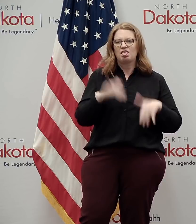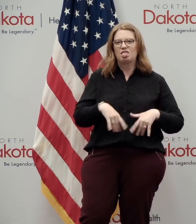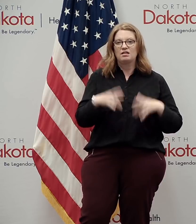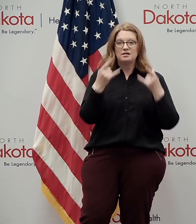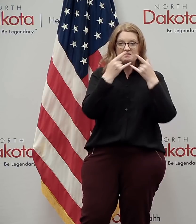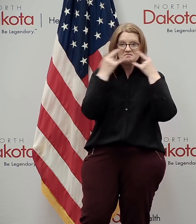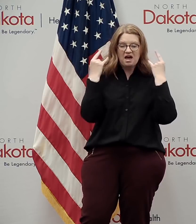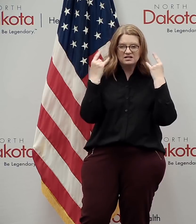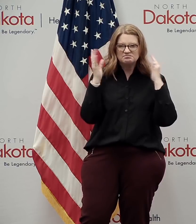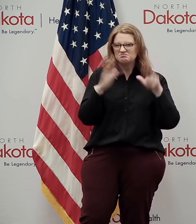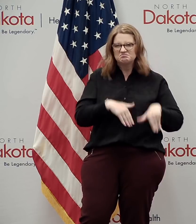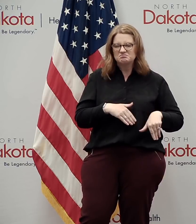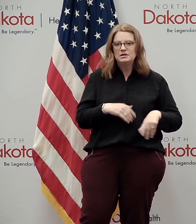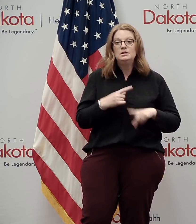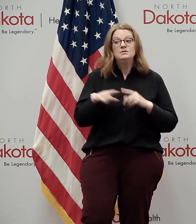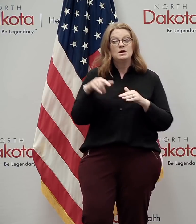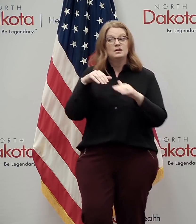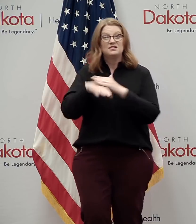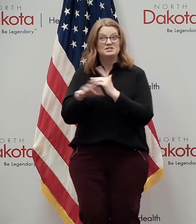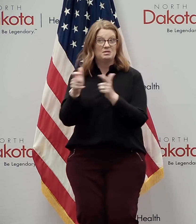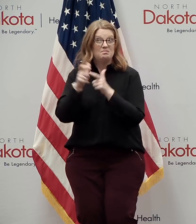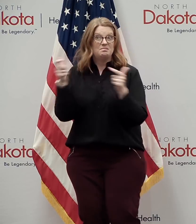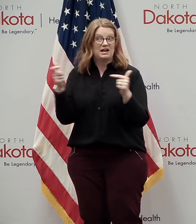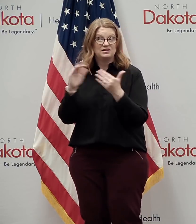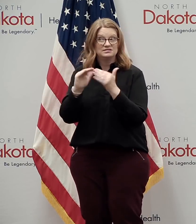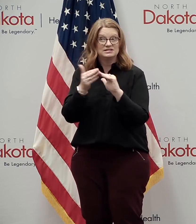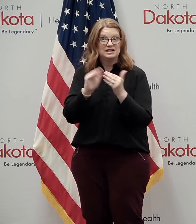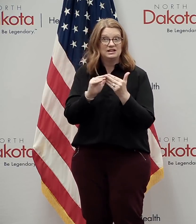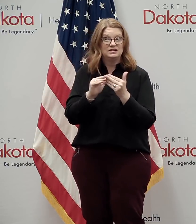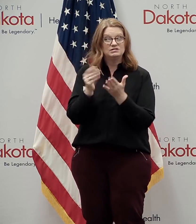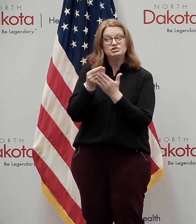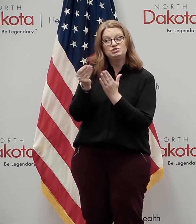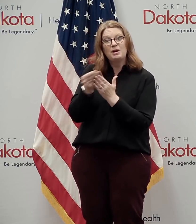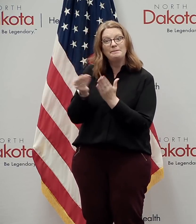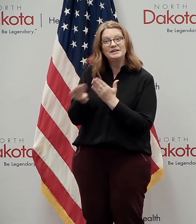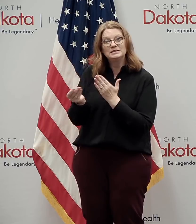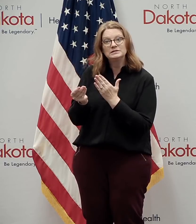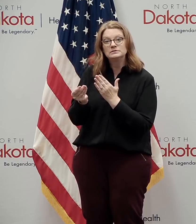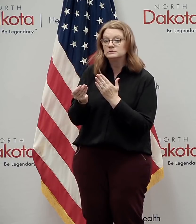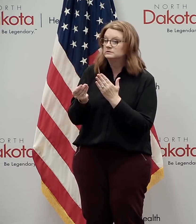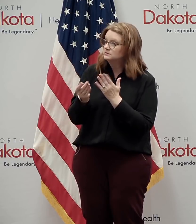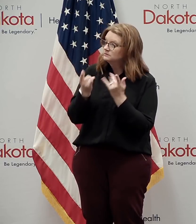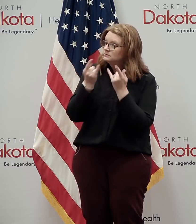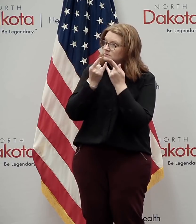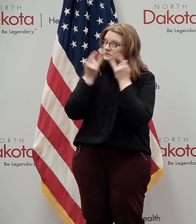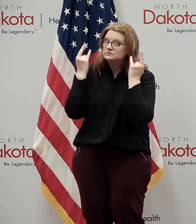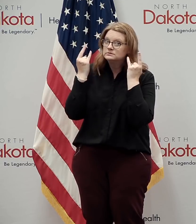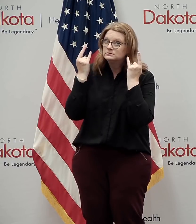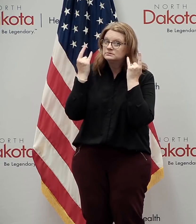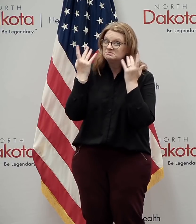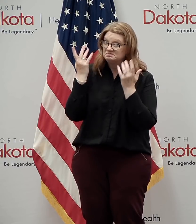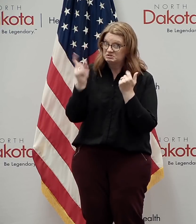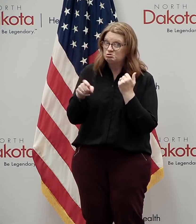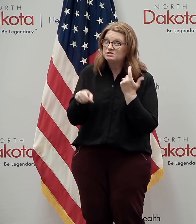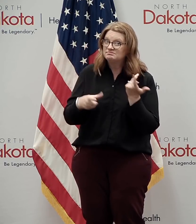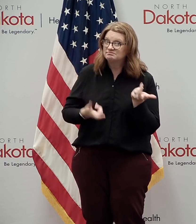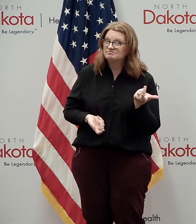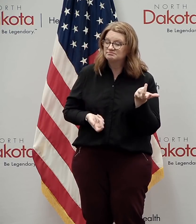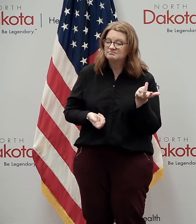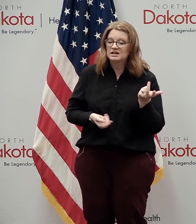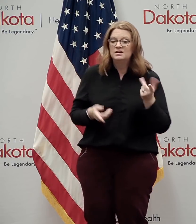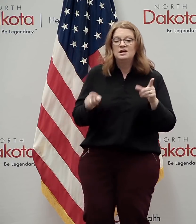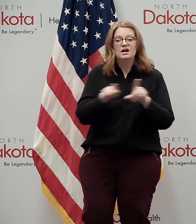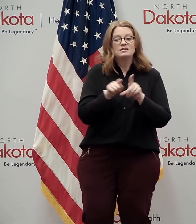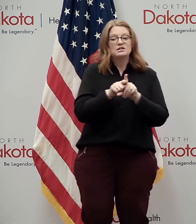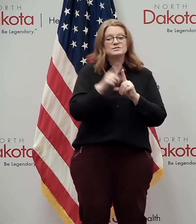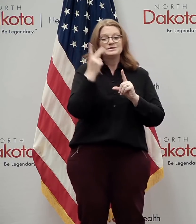you come into one of the larger metro areas and you're shopping or doing things like that, you might consider it. This chart might also, as we continue to